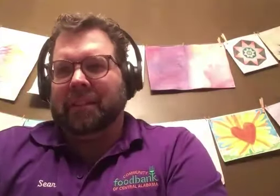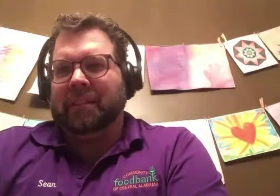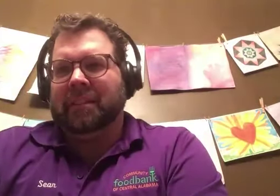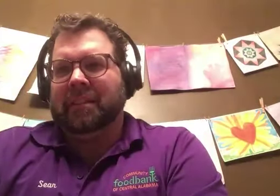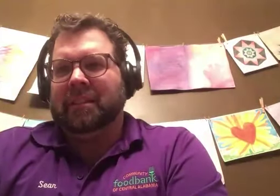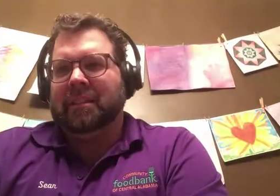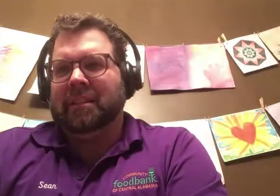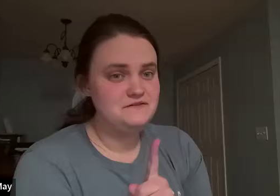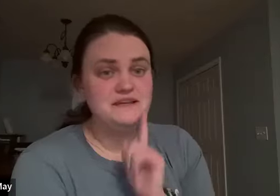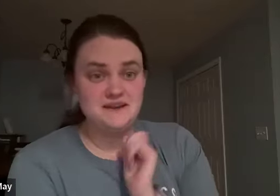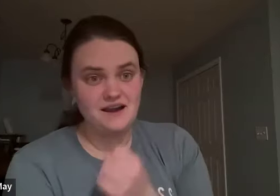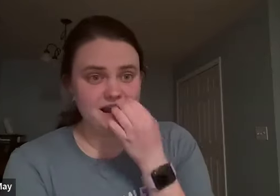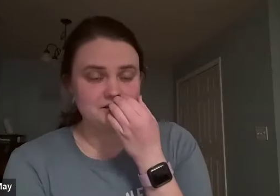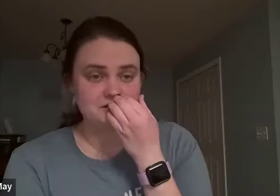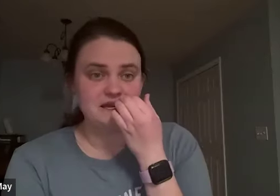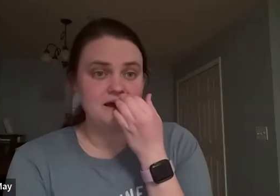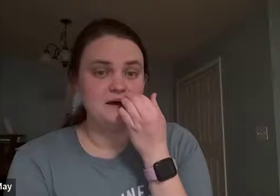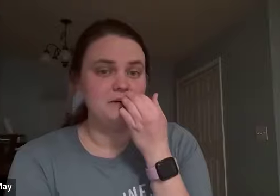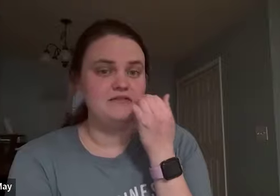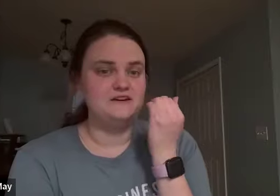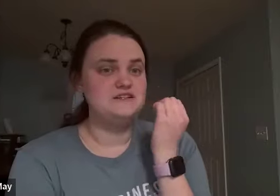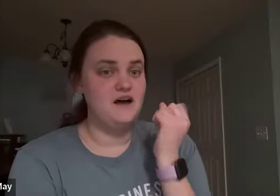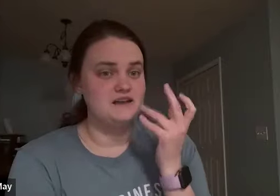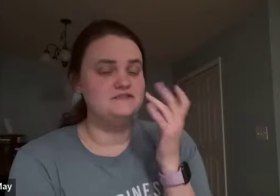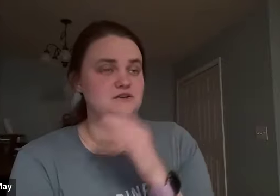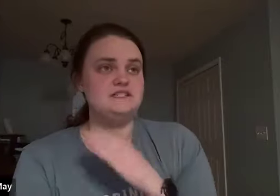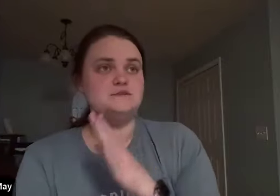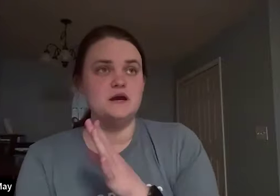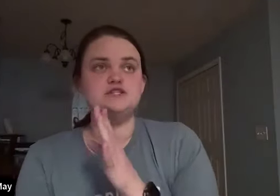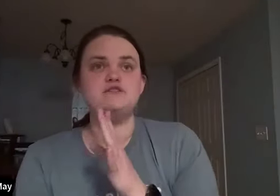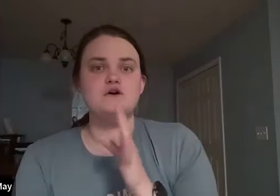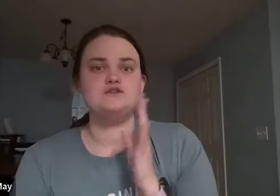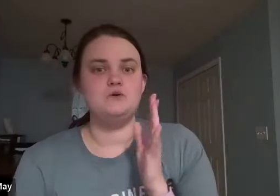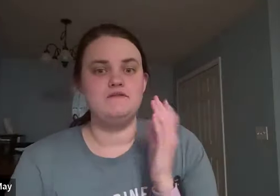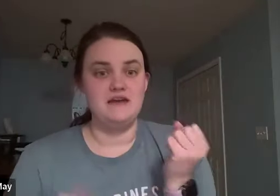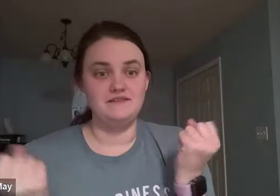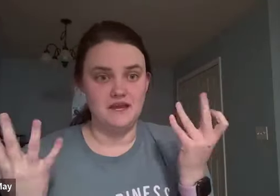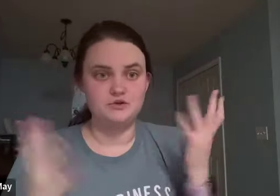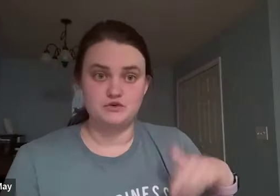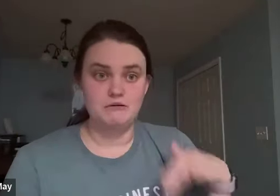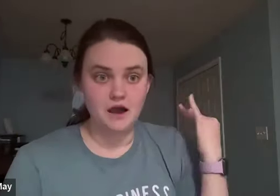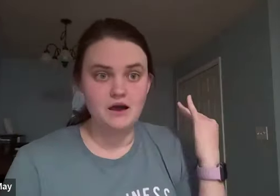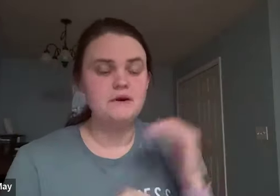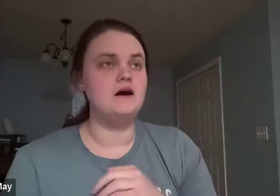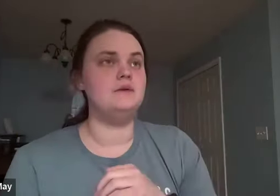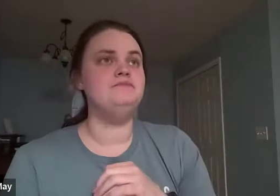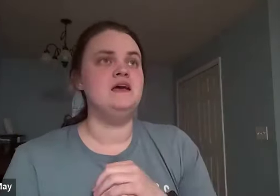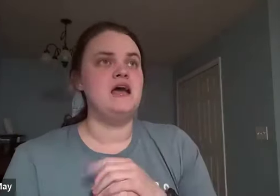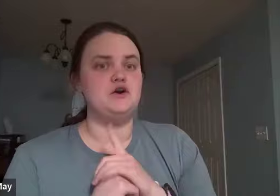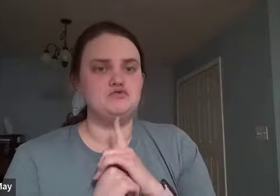fashion? Thankfully not, actually. There's a lot of students, especially those who have had the language growing up, and are